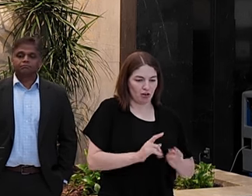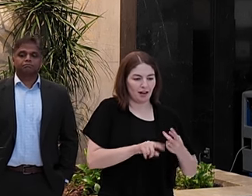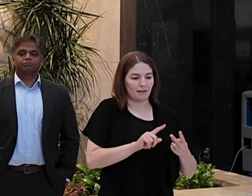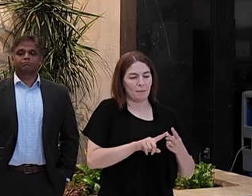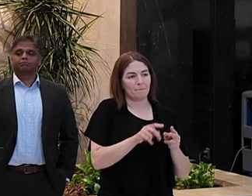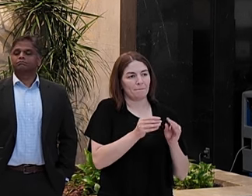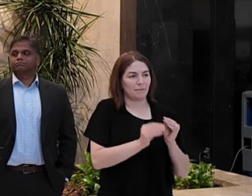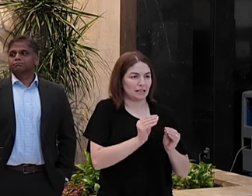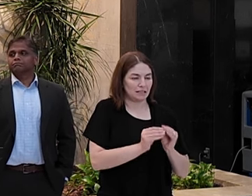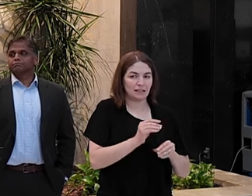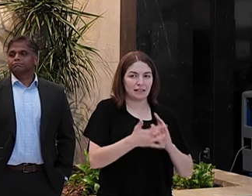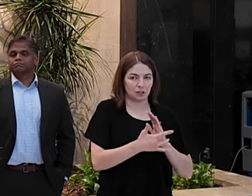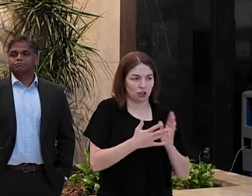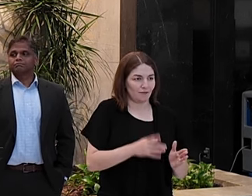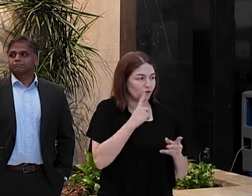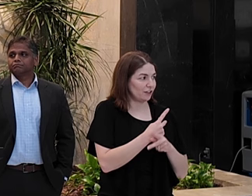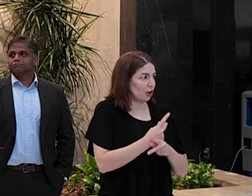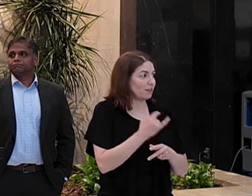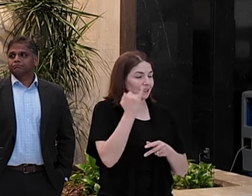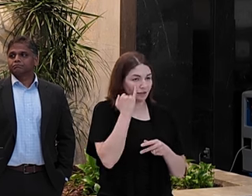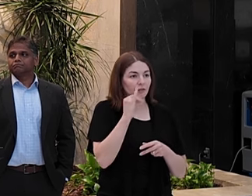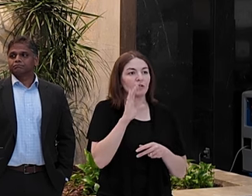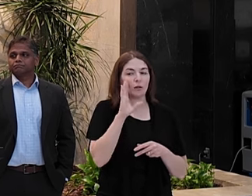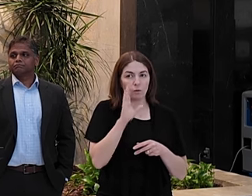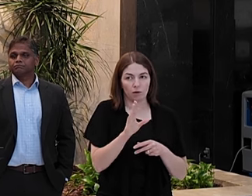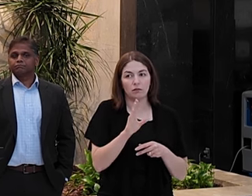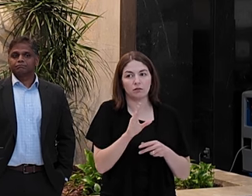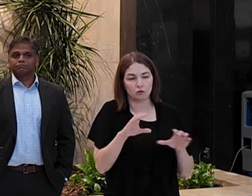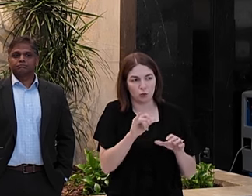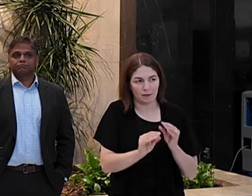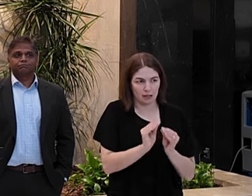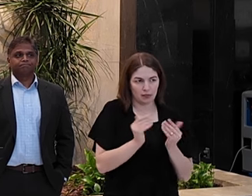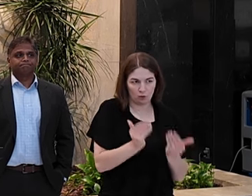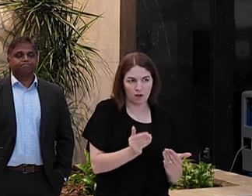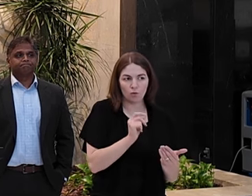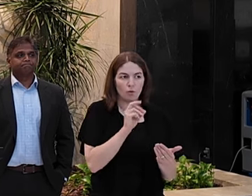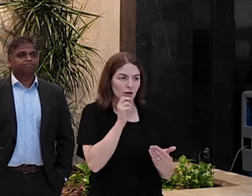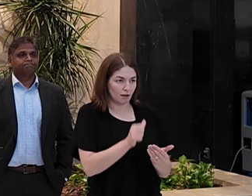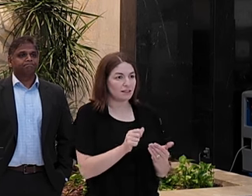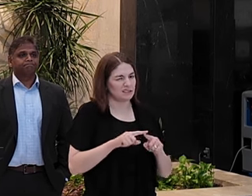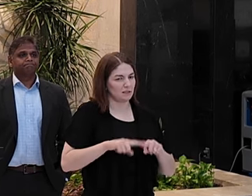to figure out if they need to do the maintenance or not. So it could be a plethora of those combination of individuals.